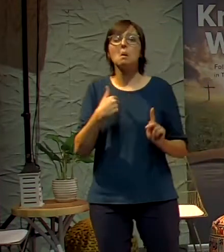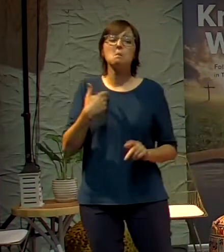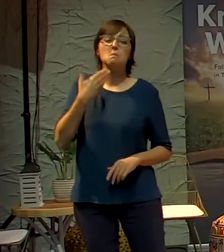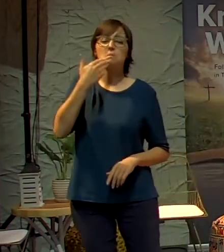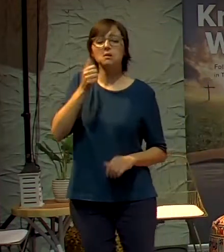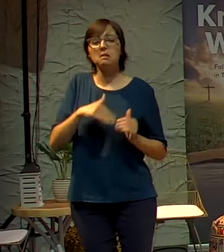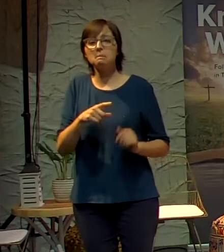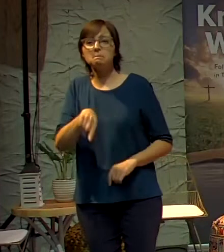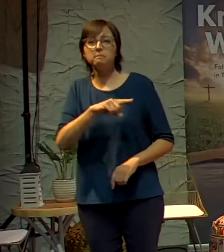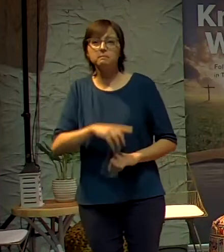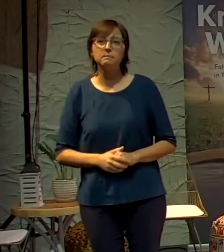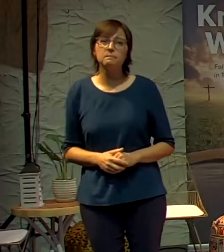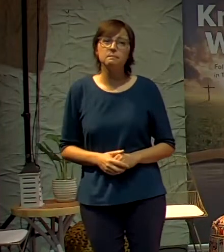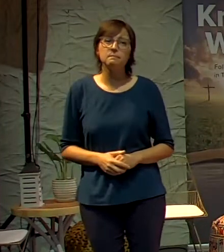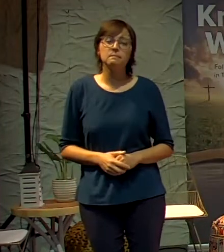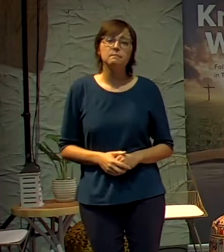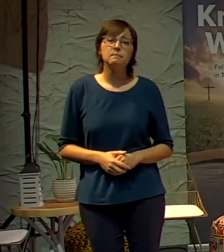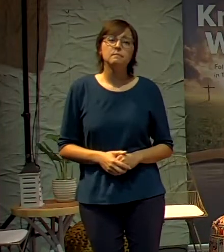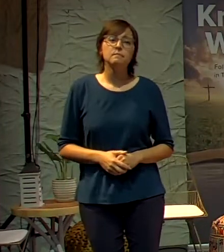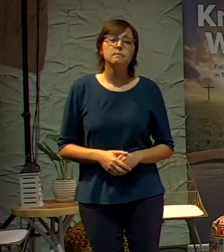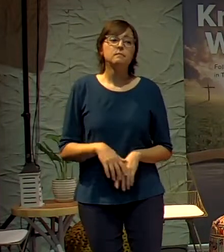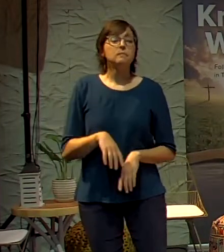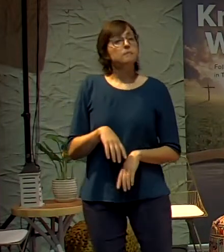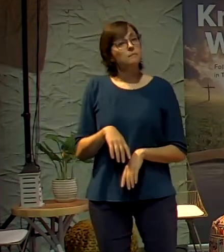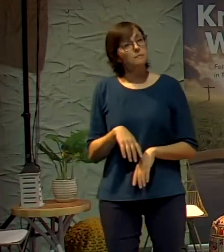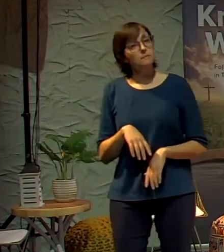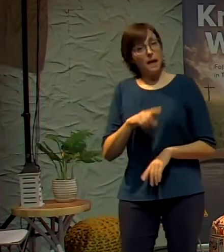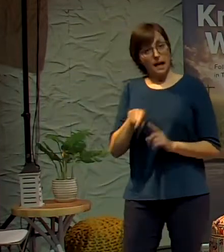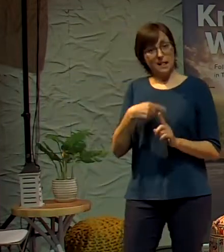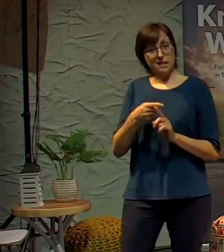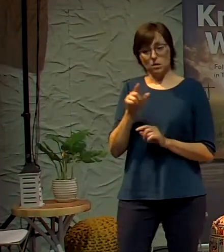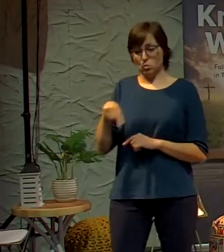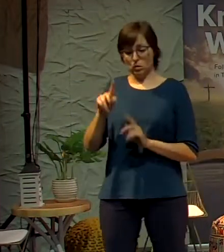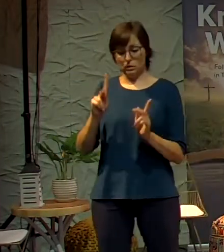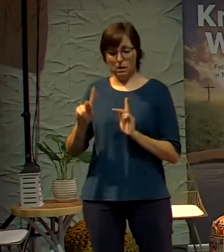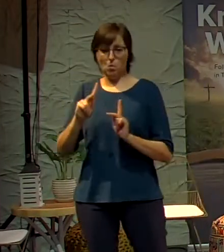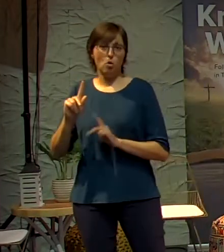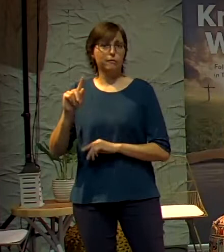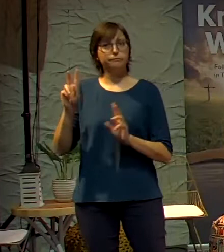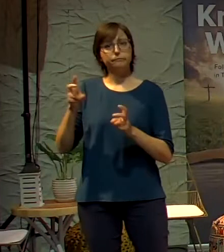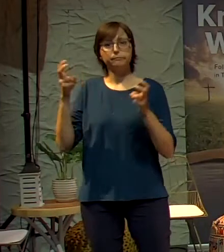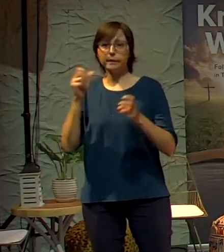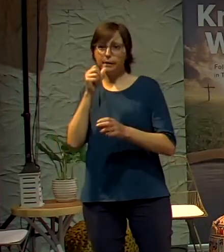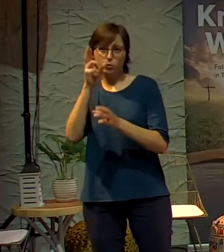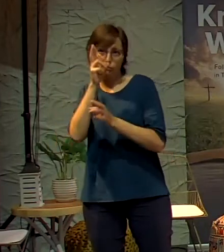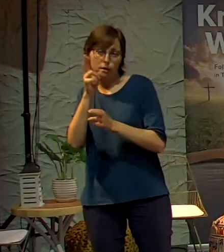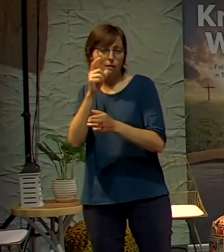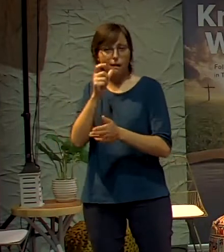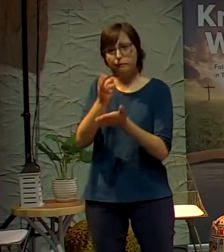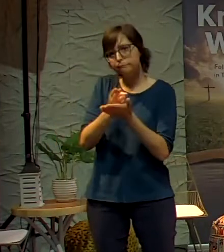else. And when the disreputable characters, tax collectors, Roman